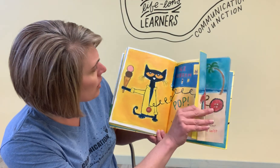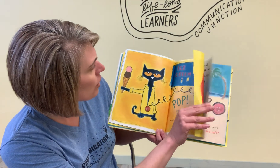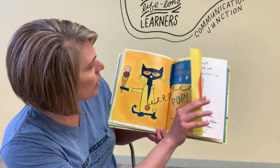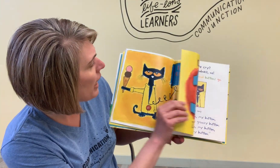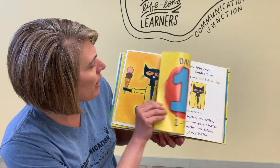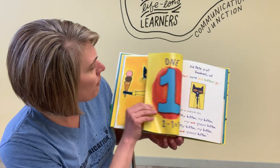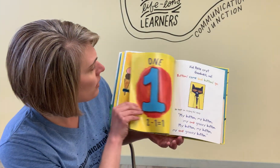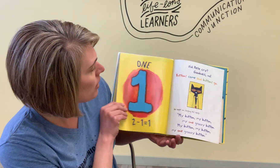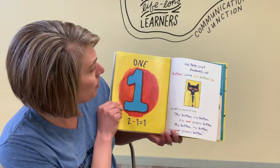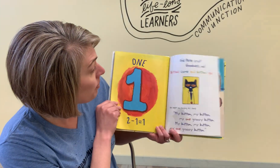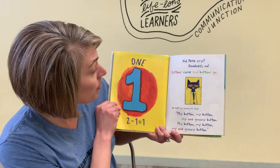are left?